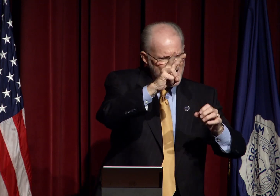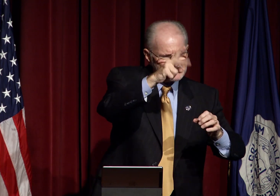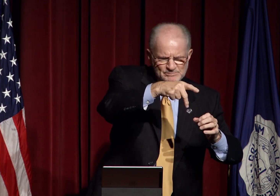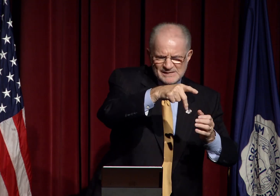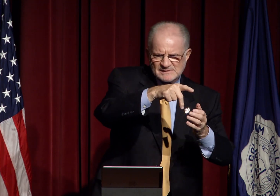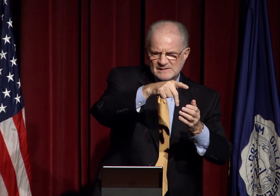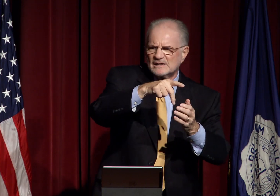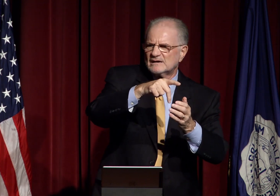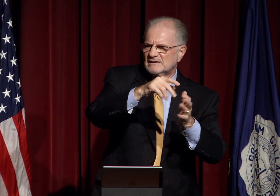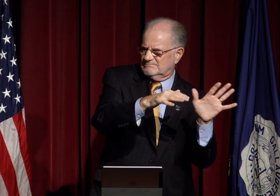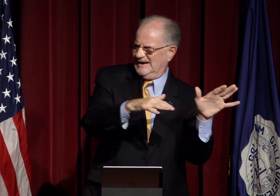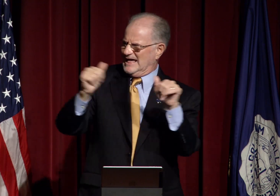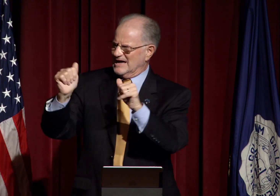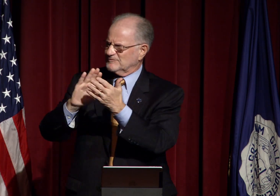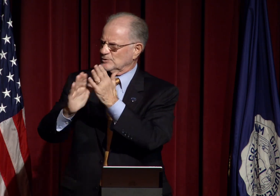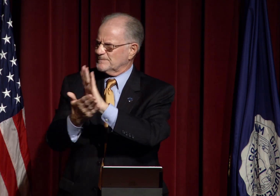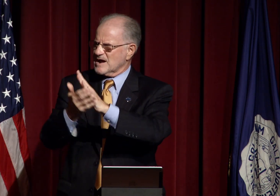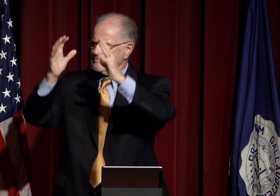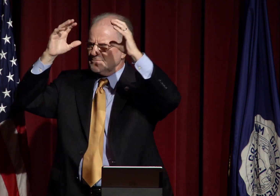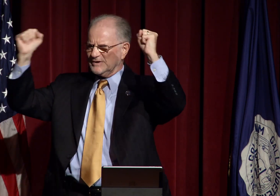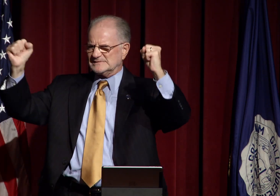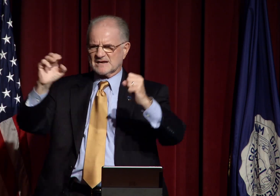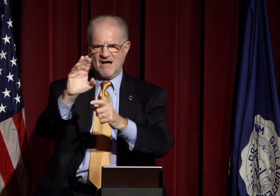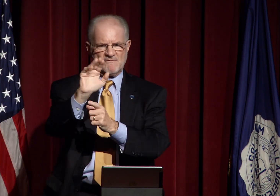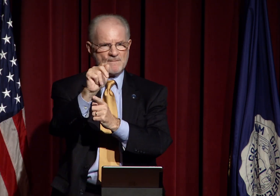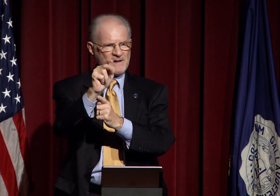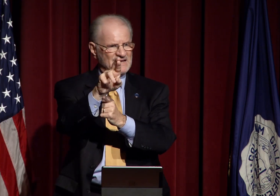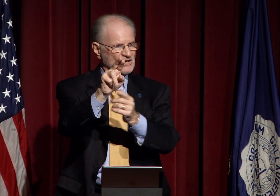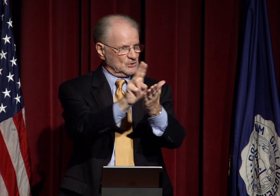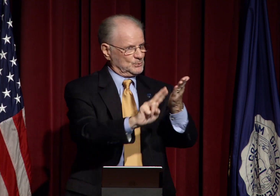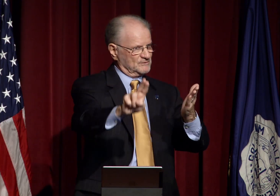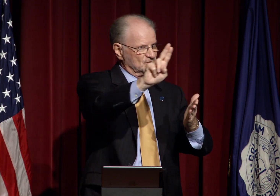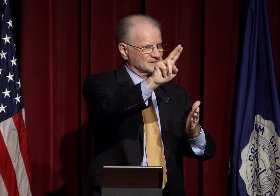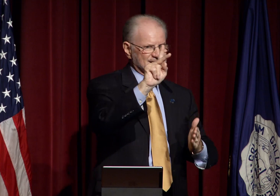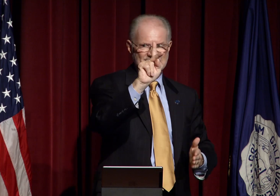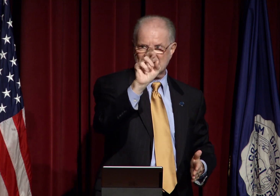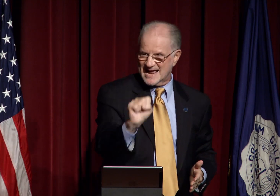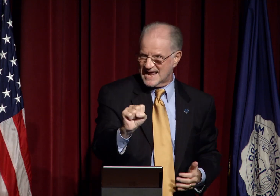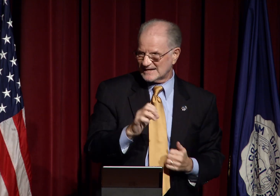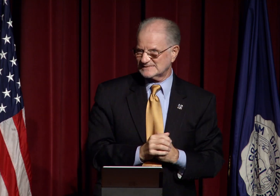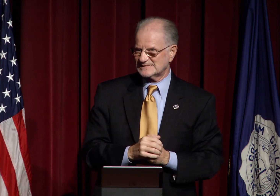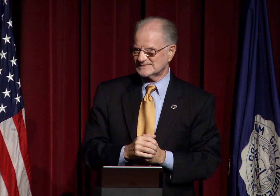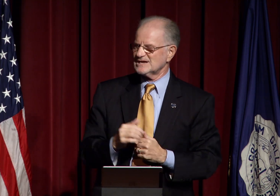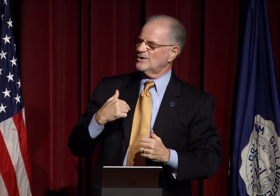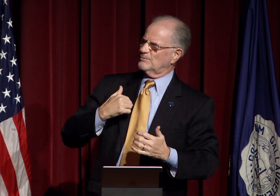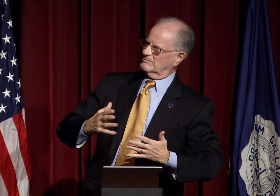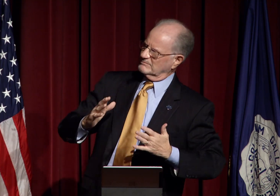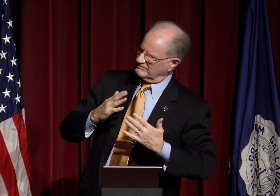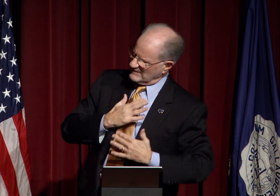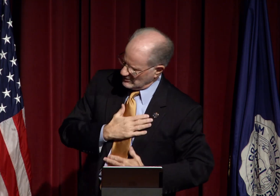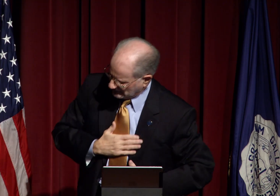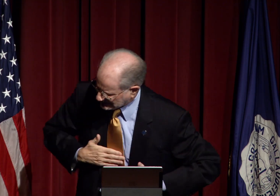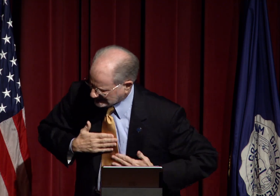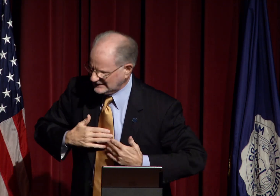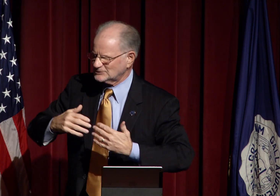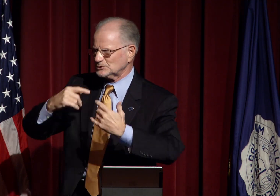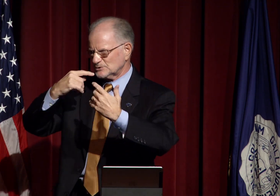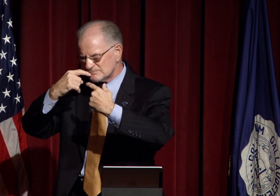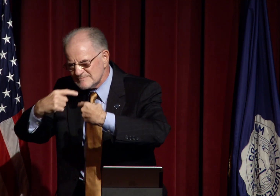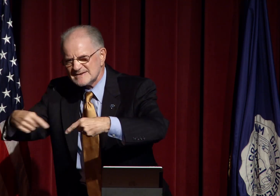the previous Vice President left to take on the presidency at Baker University in Kansas.